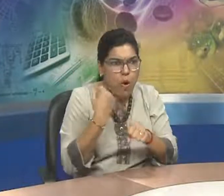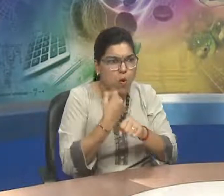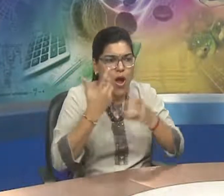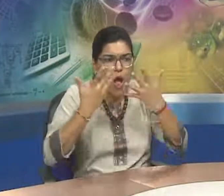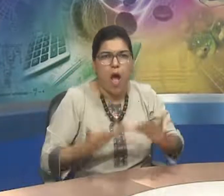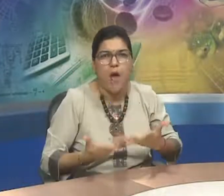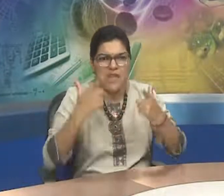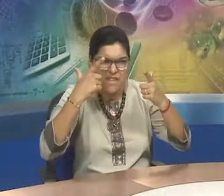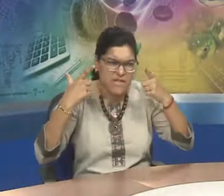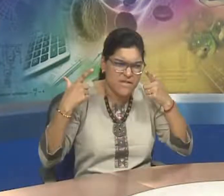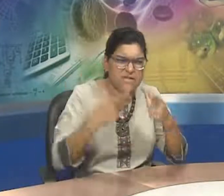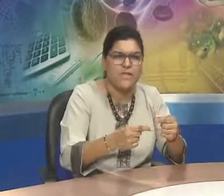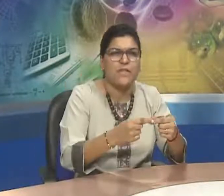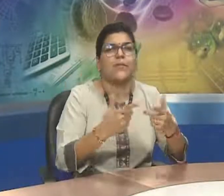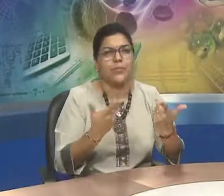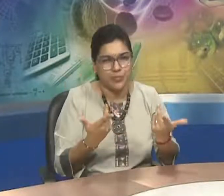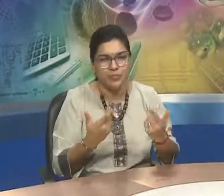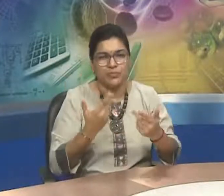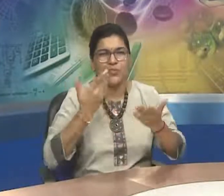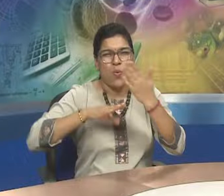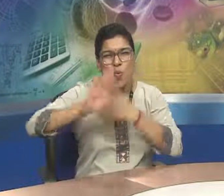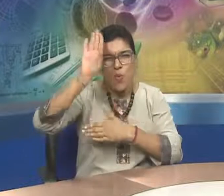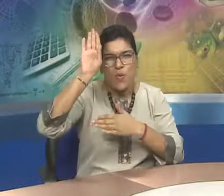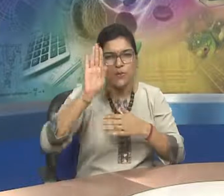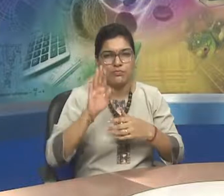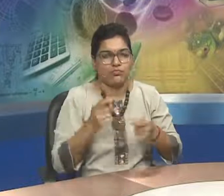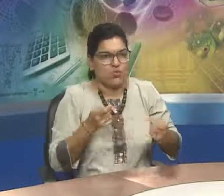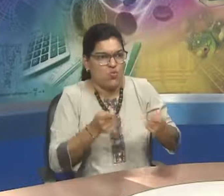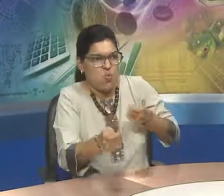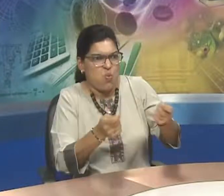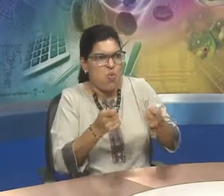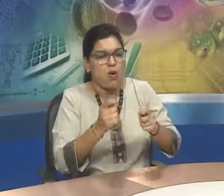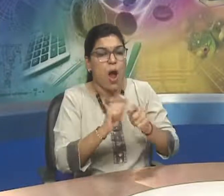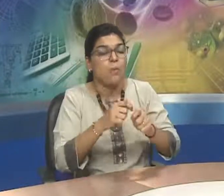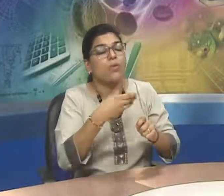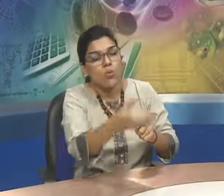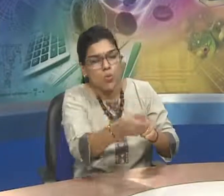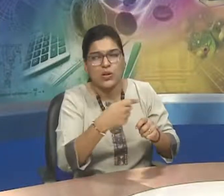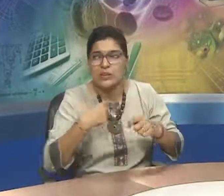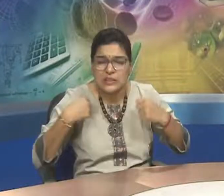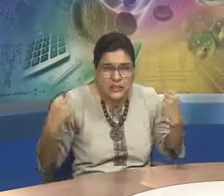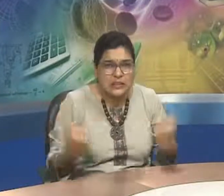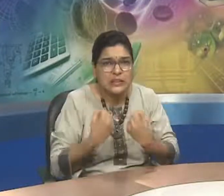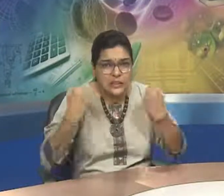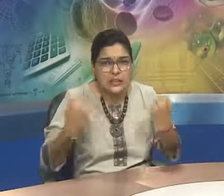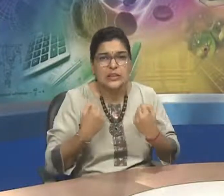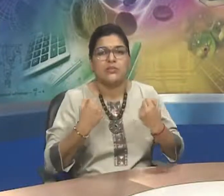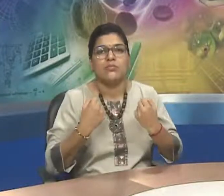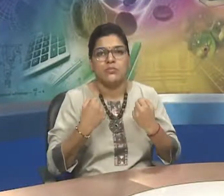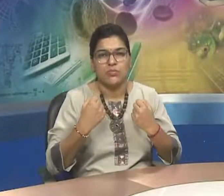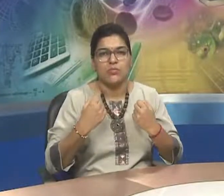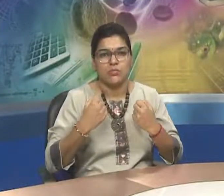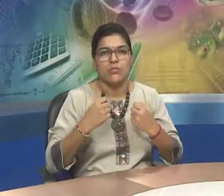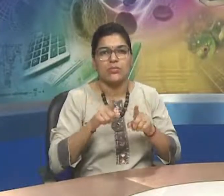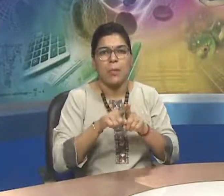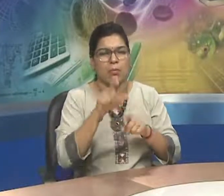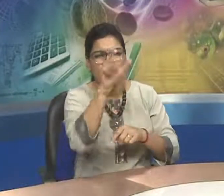If a person is working as a servant and forced to do something, he is doing labor